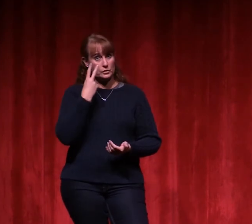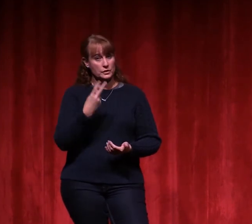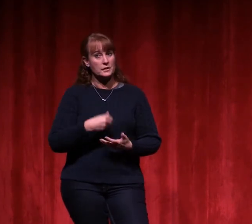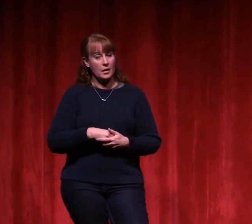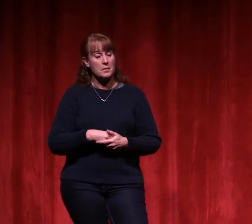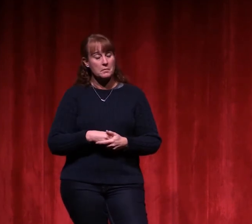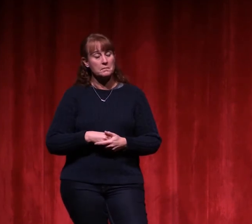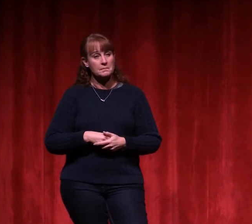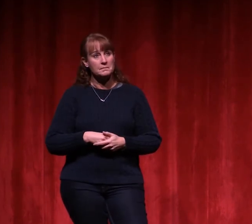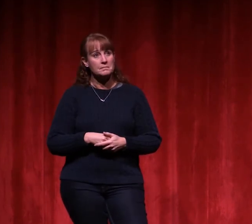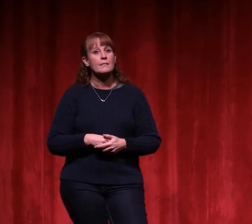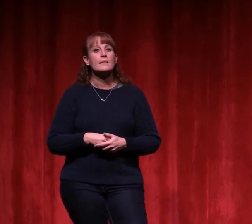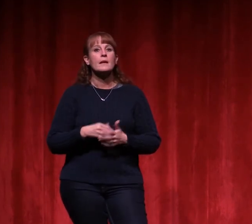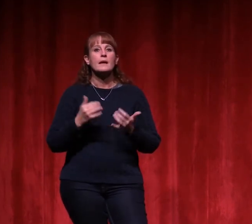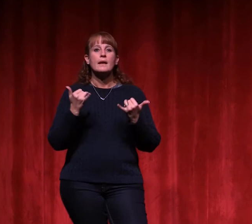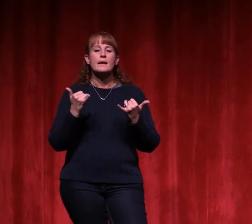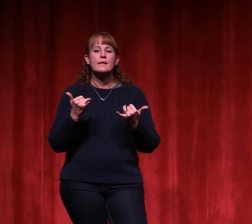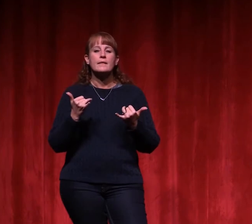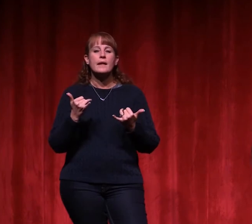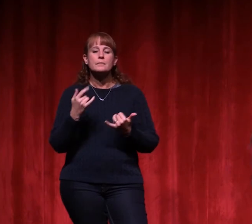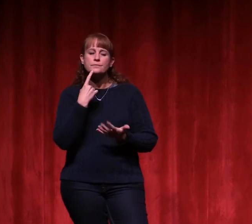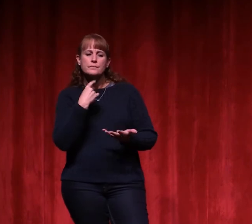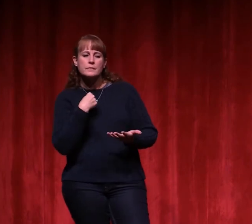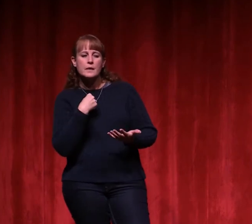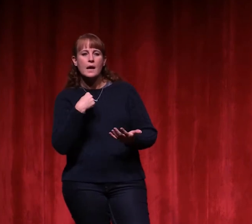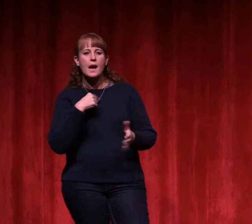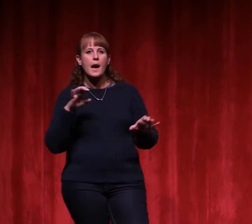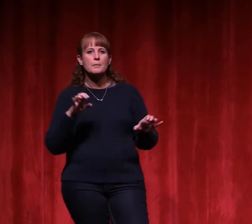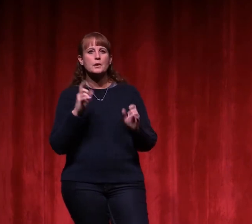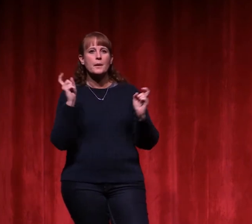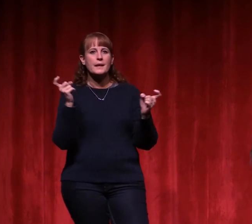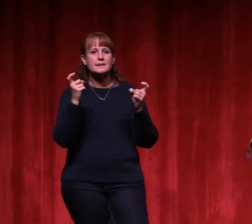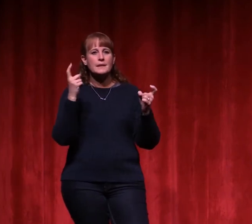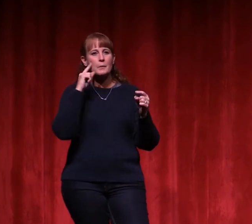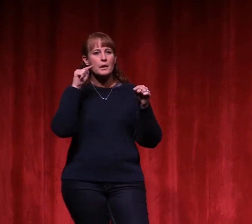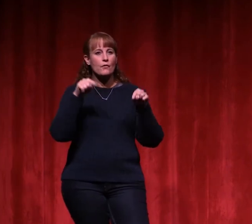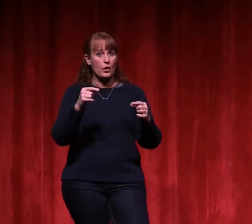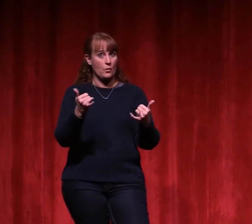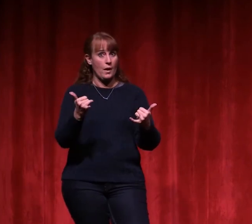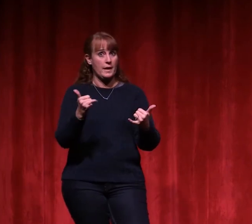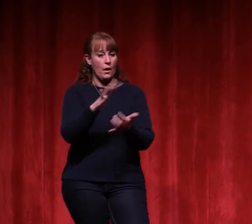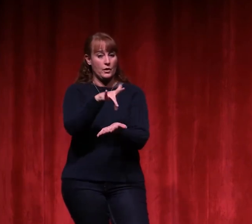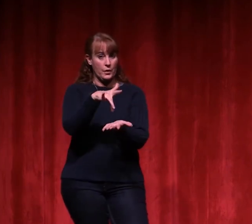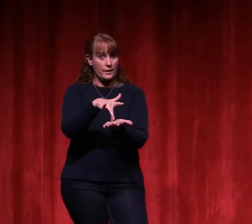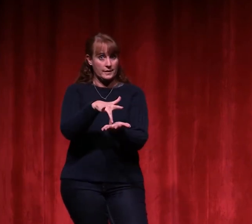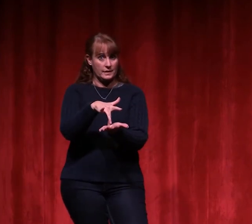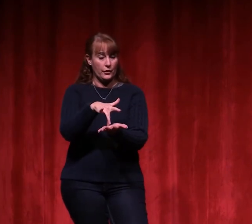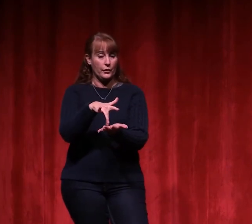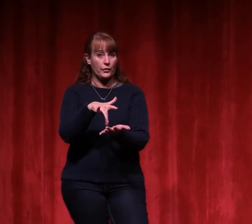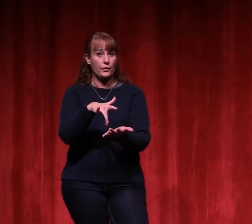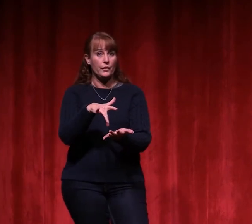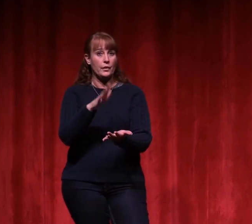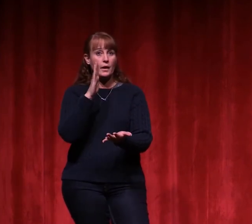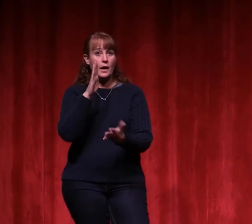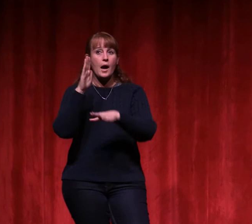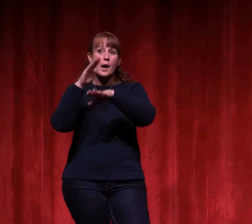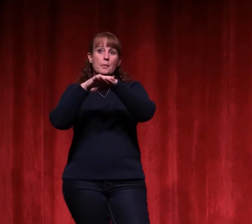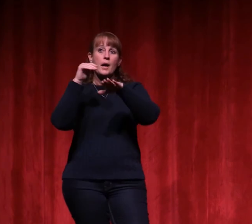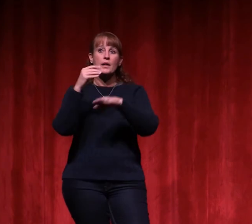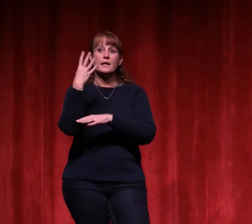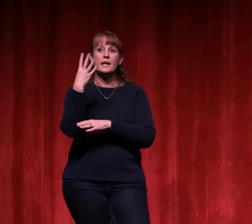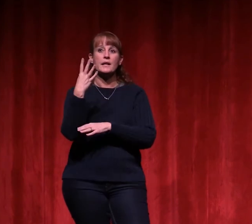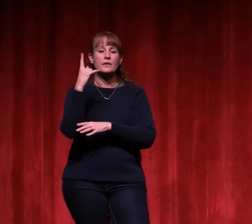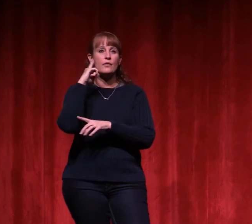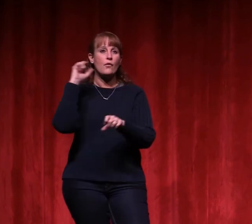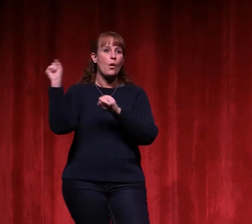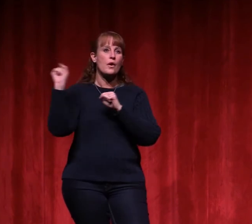me. And then she said, I'm doing a ceremony for you right now, and you're in the center. I'm calling in the four